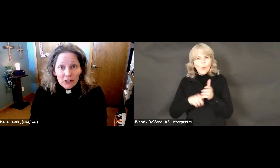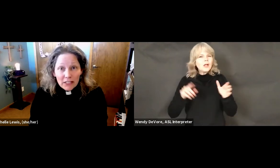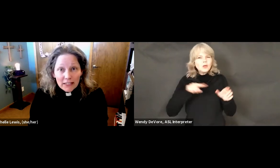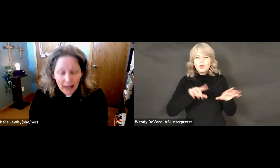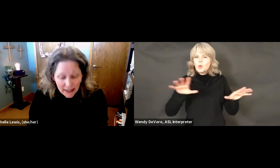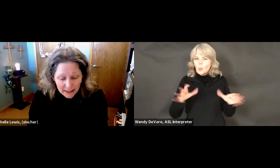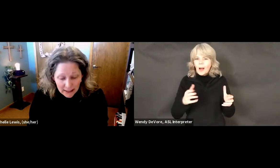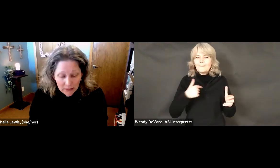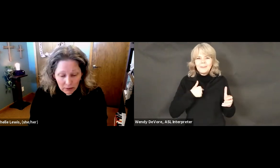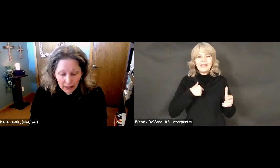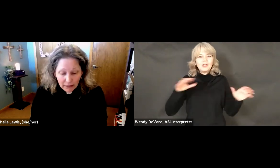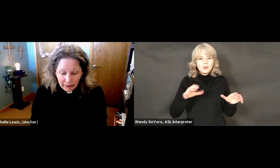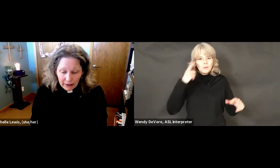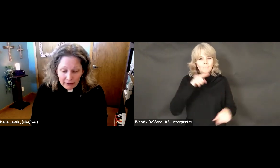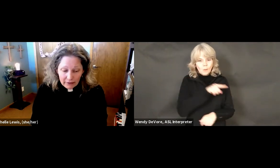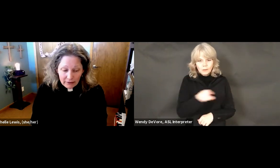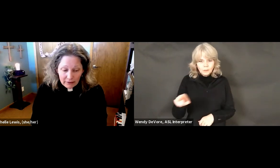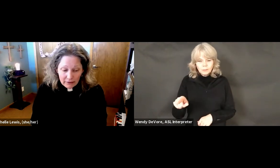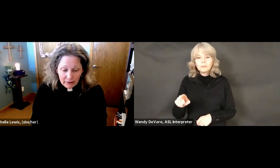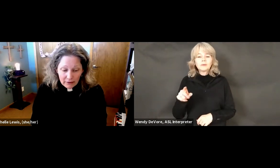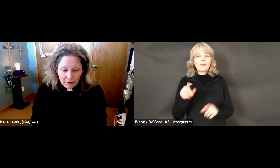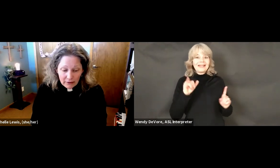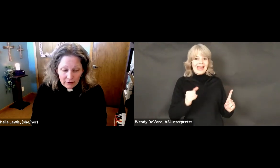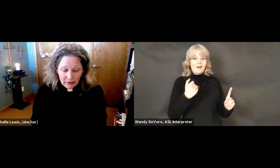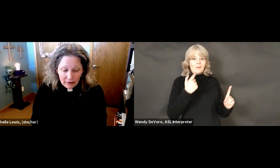And Jesus asks this blind man,